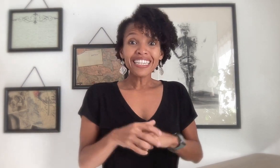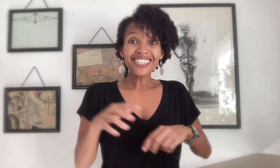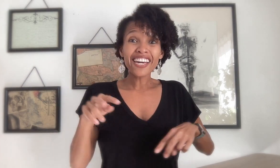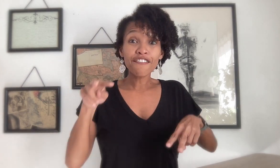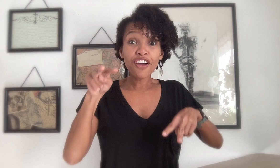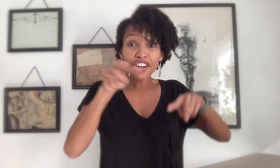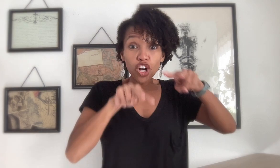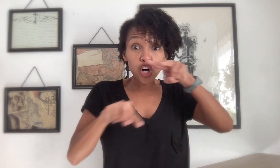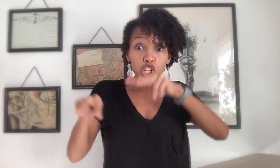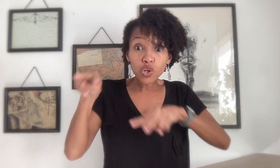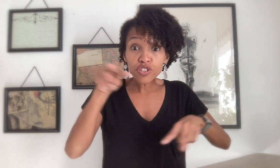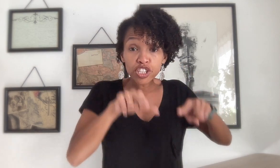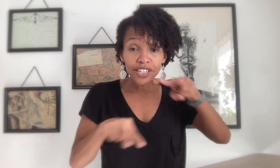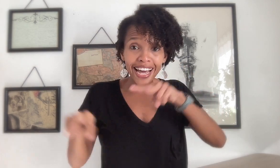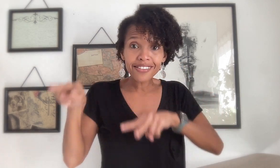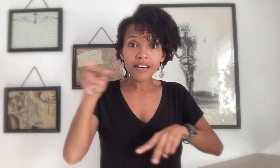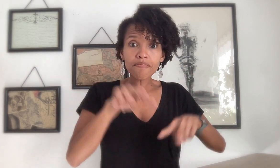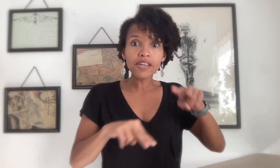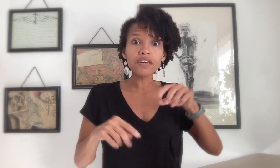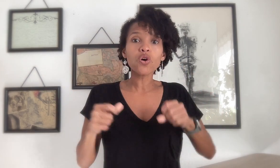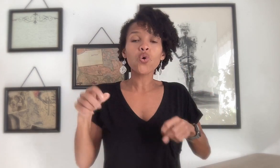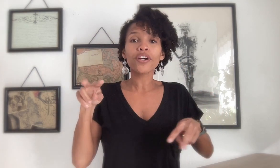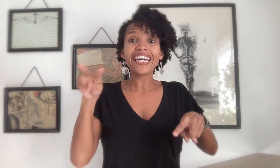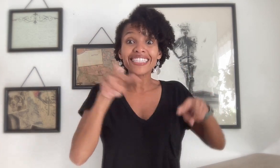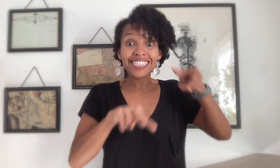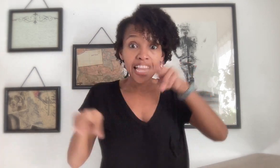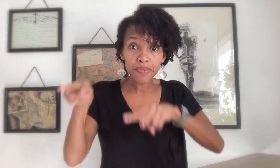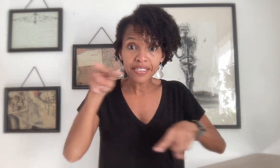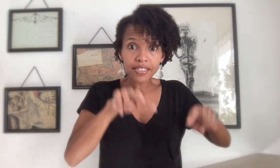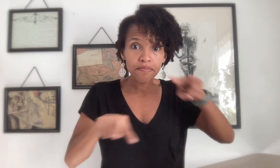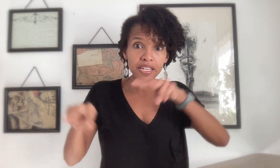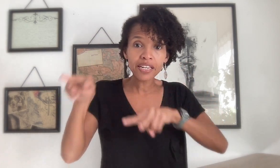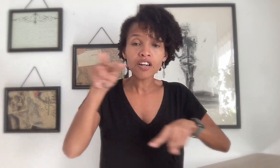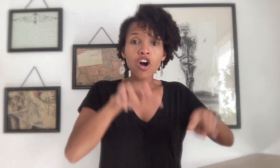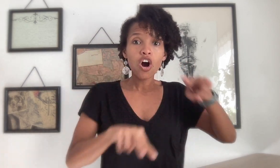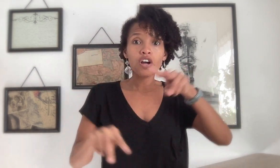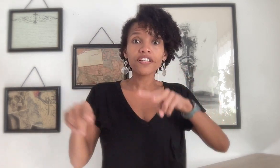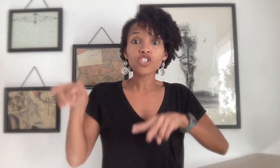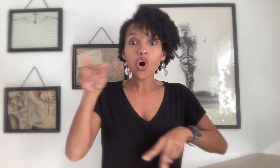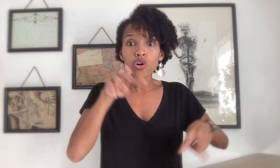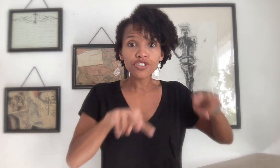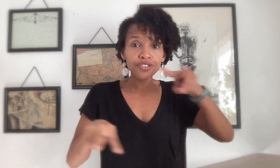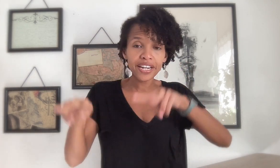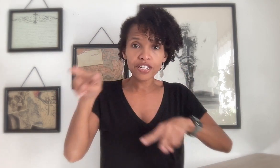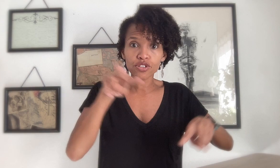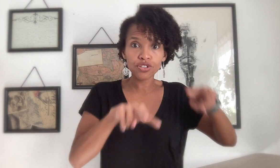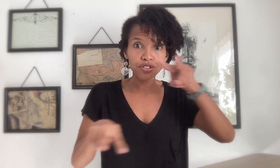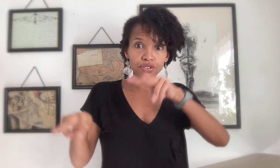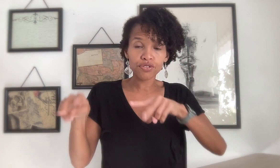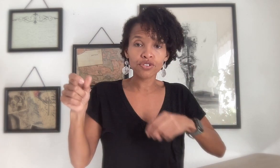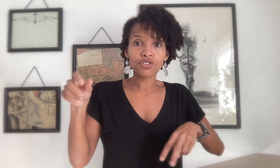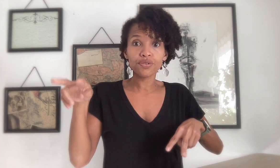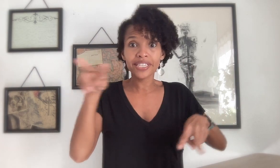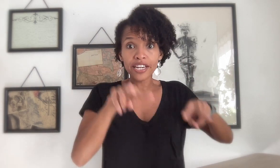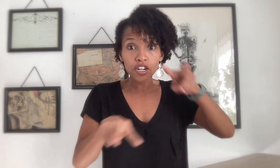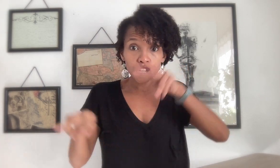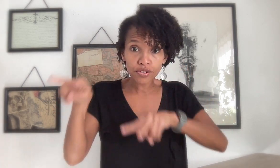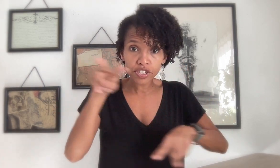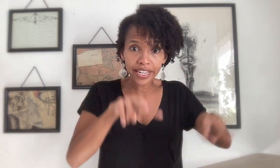take a very close look at something or examine something are these alternating circles. So take a close look